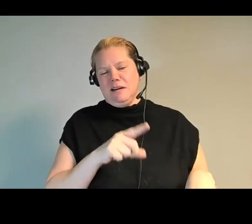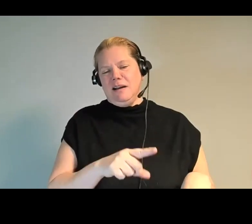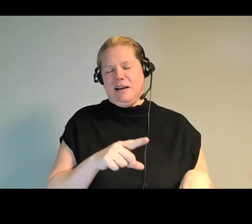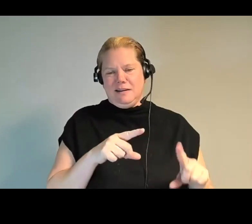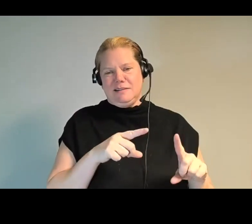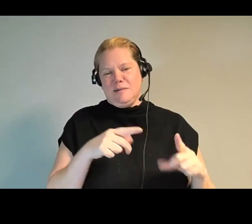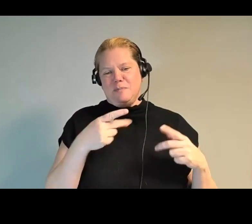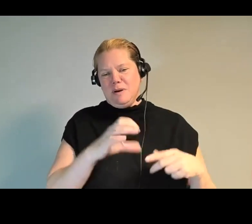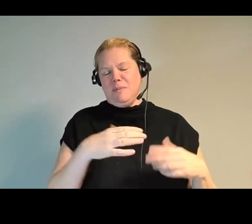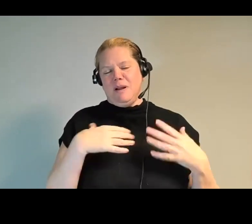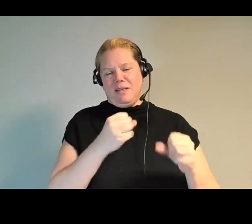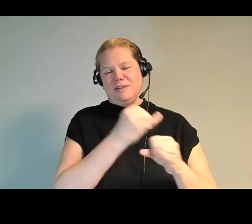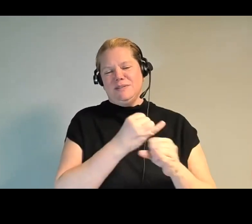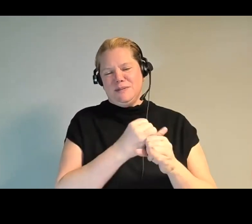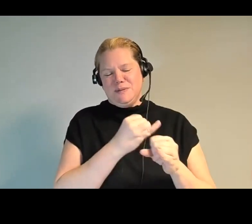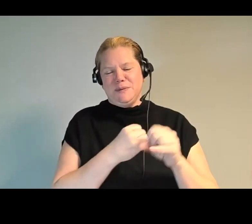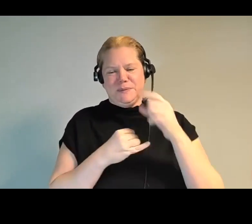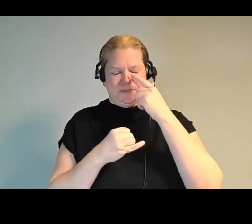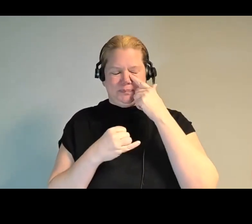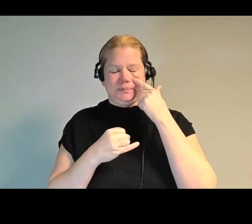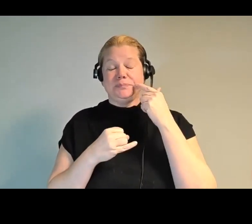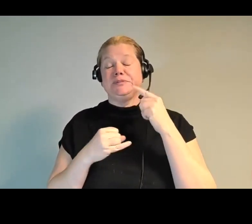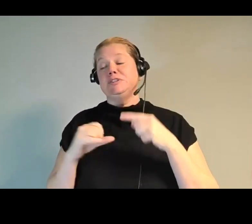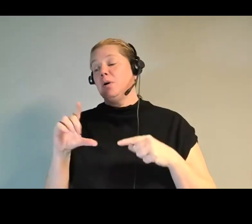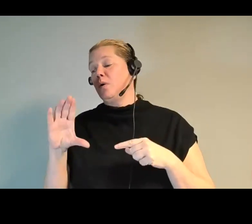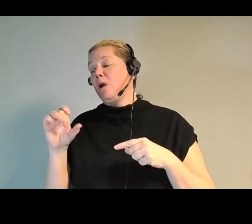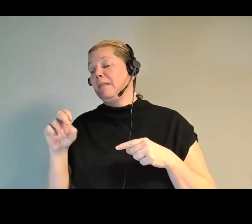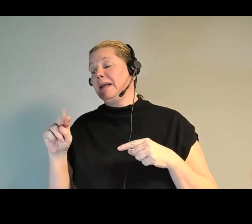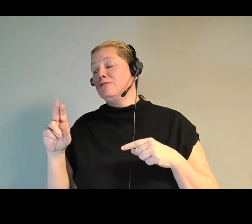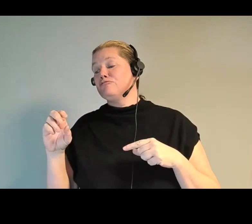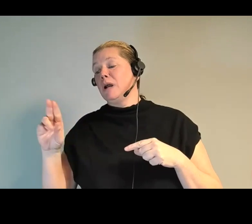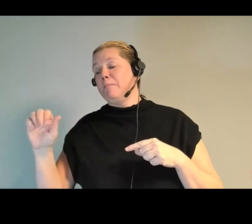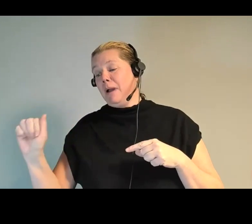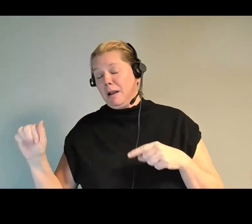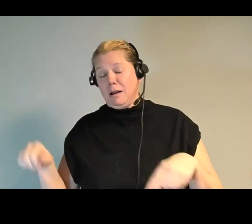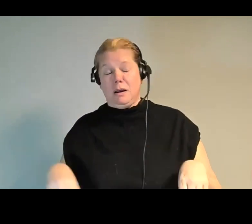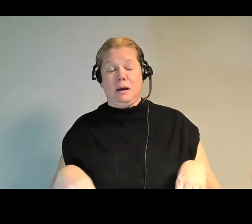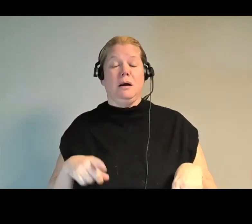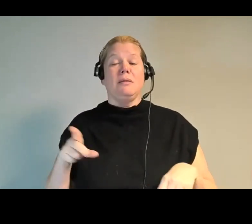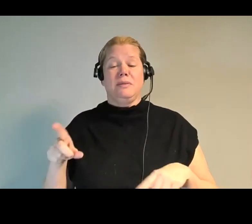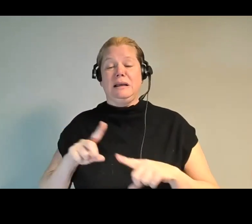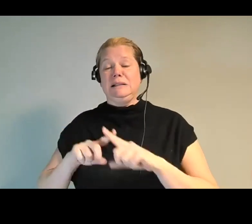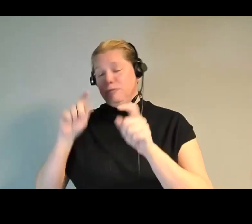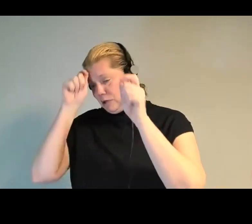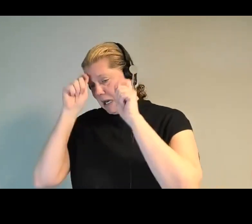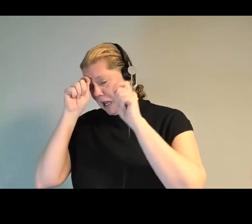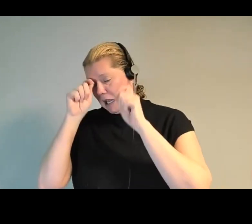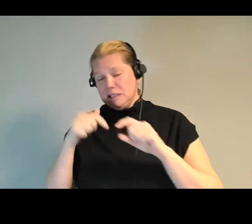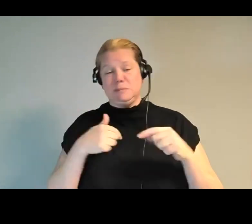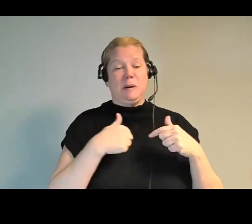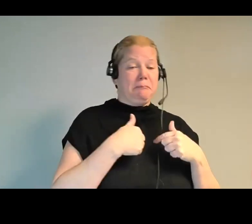a different hat from my colleagues Kathleen and Rebecca today. I'm a recipient or a beneficiary of the